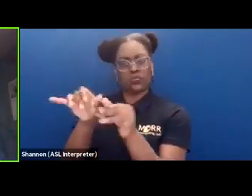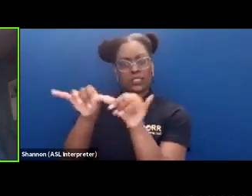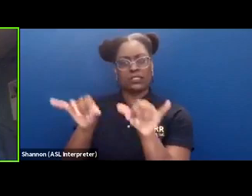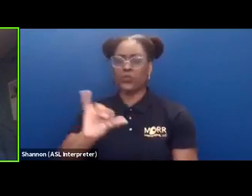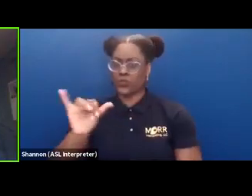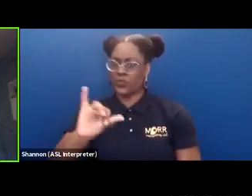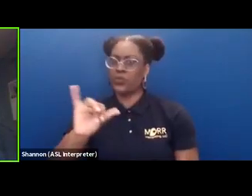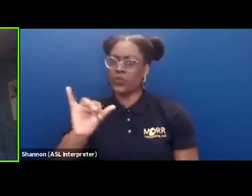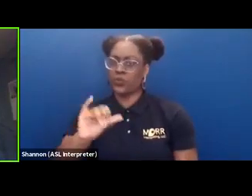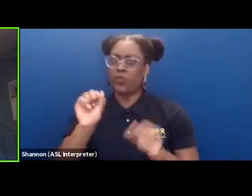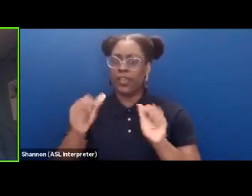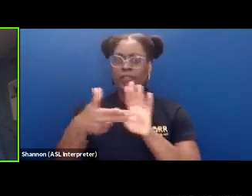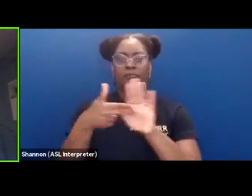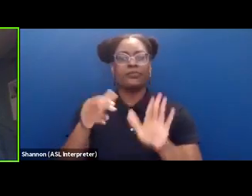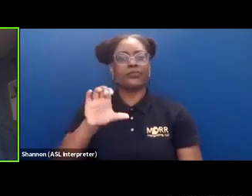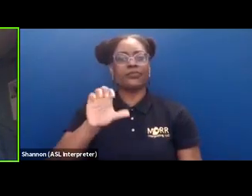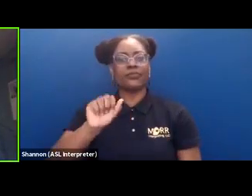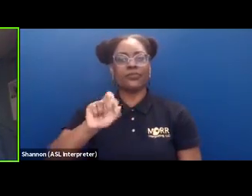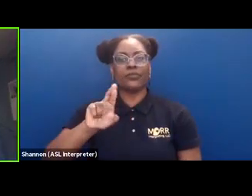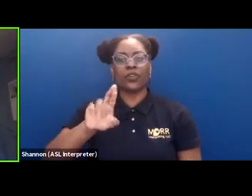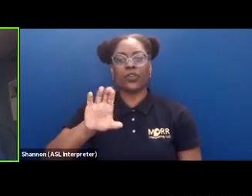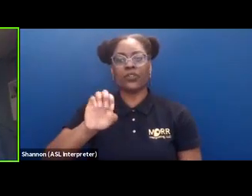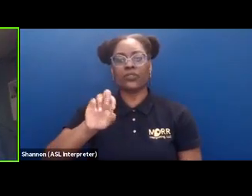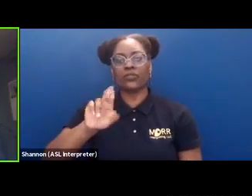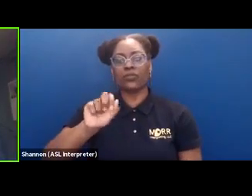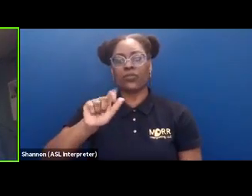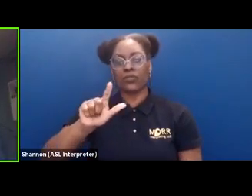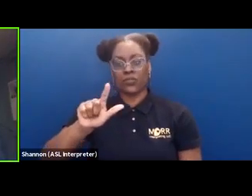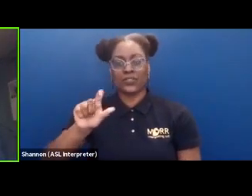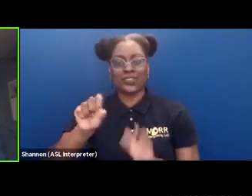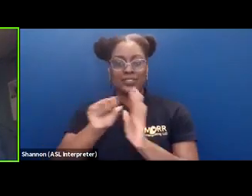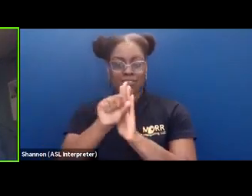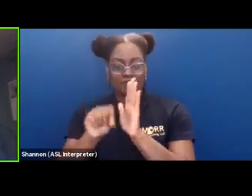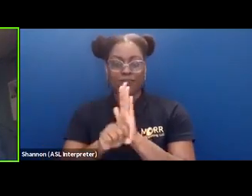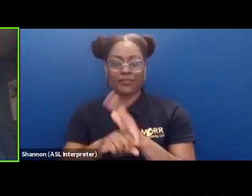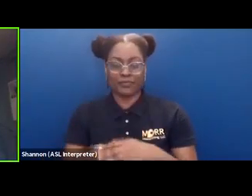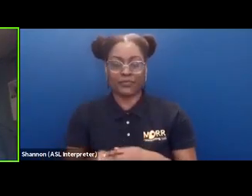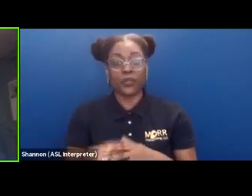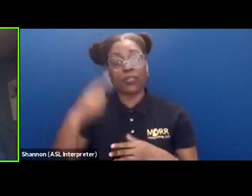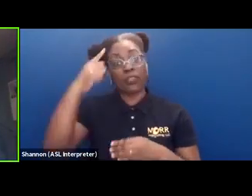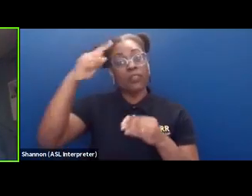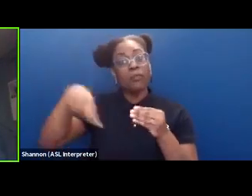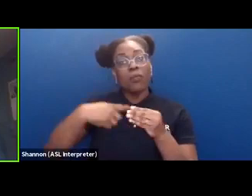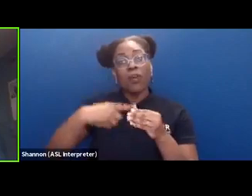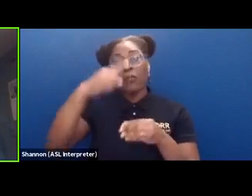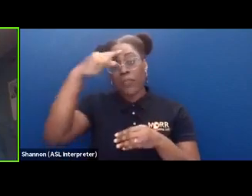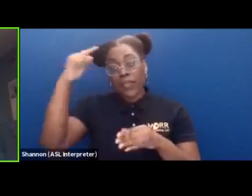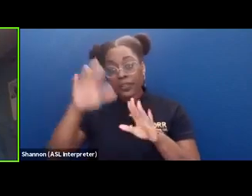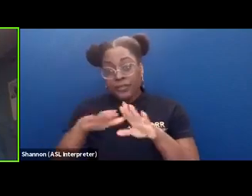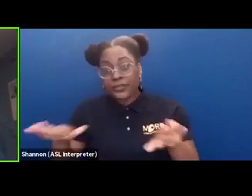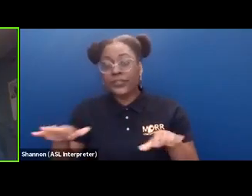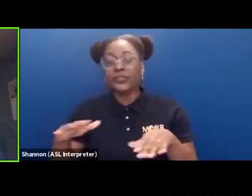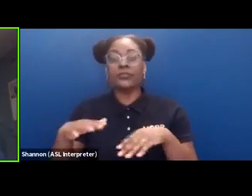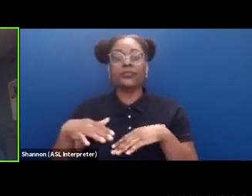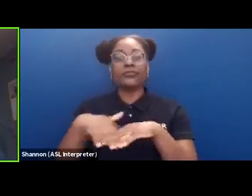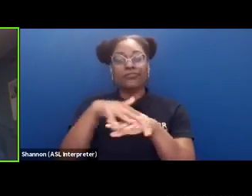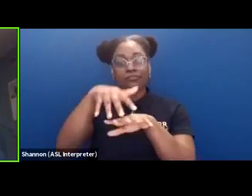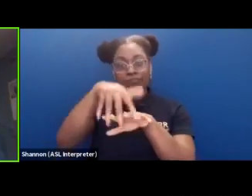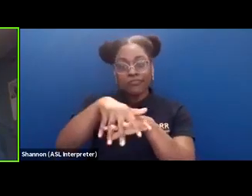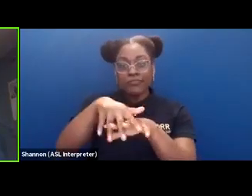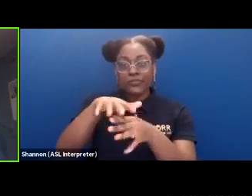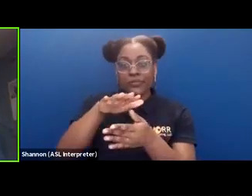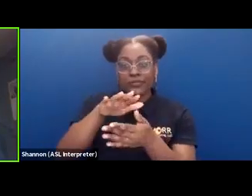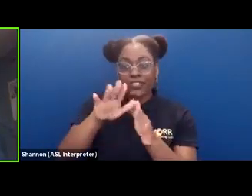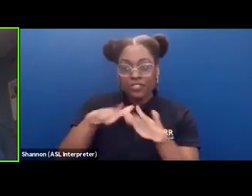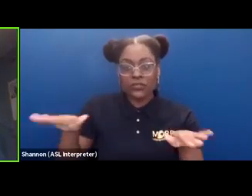and especially disabled children of color and indigenous children who experience schooling in some